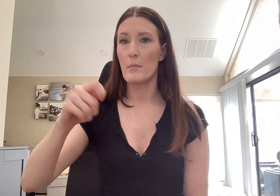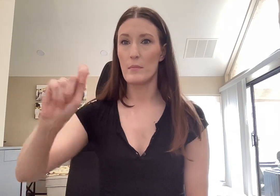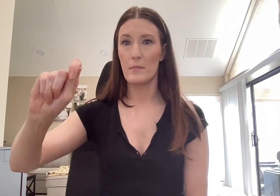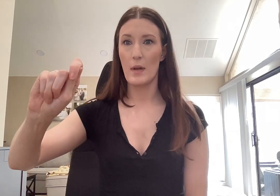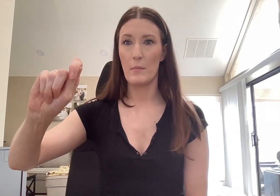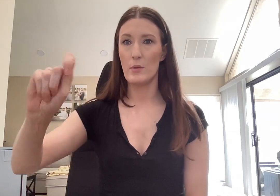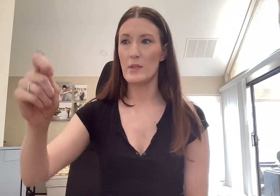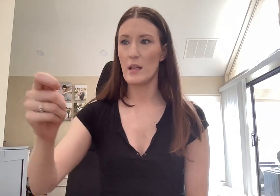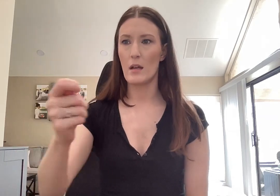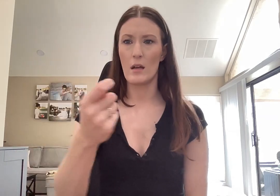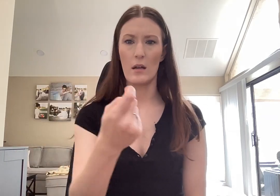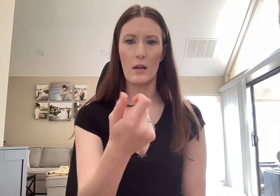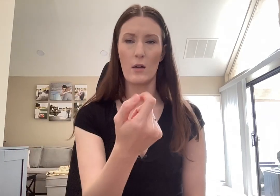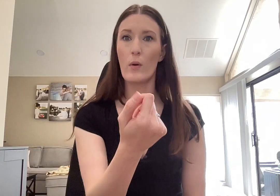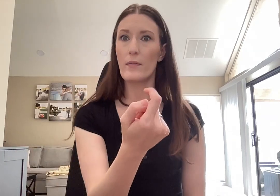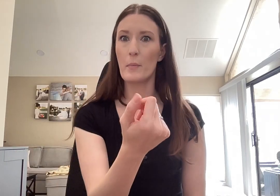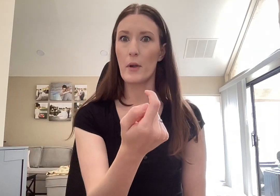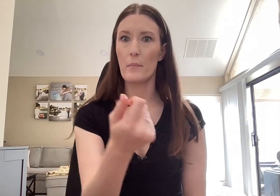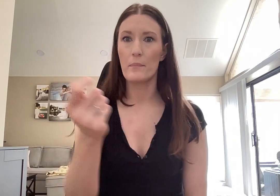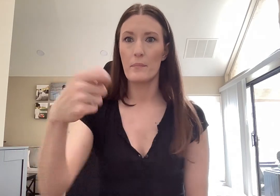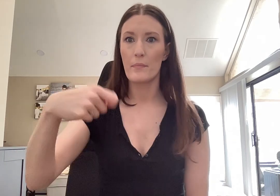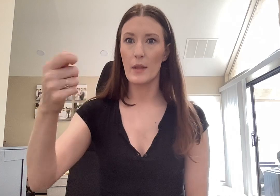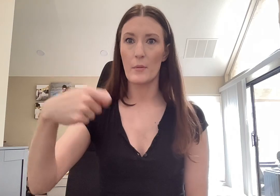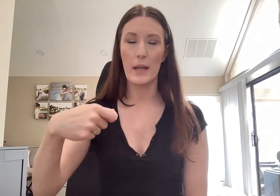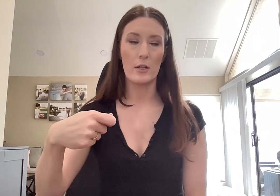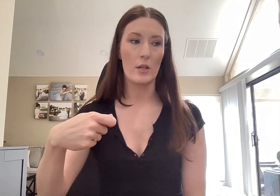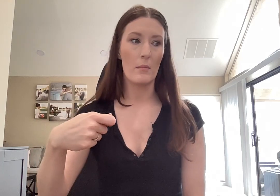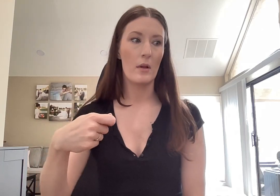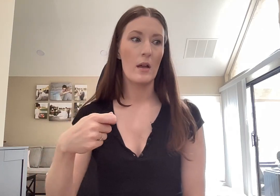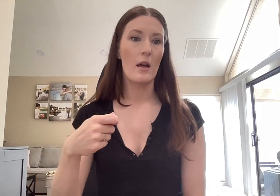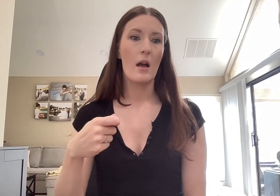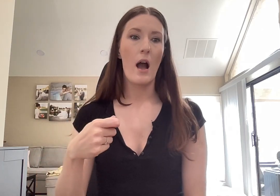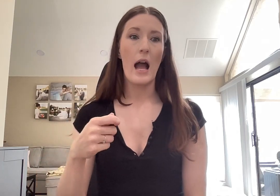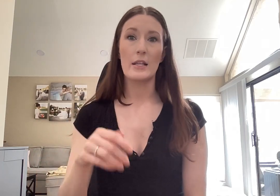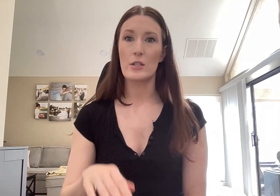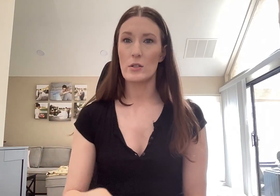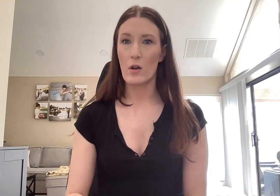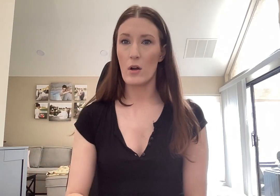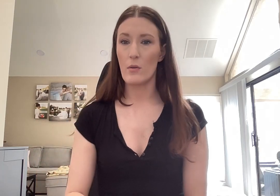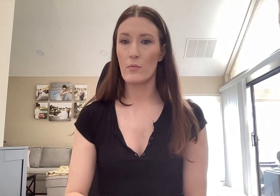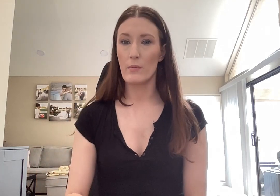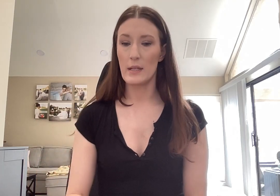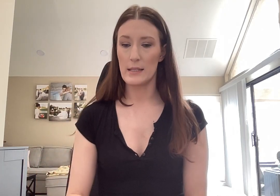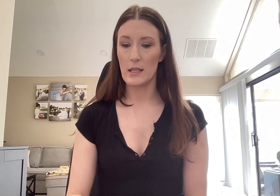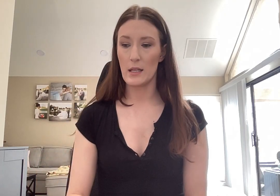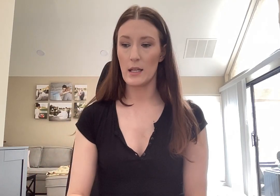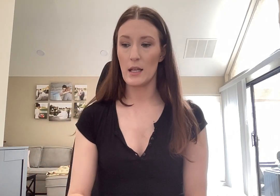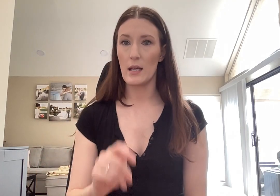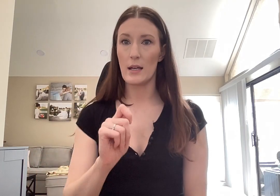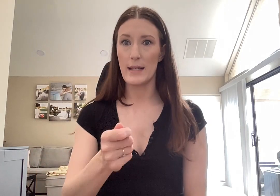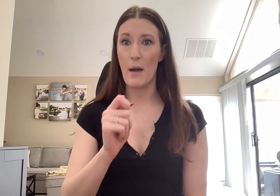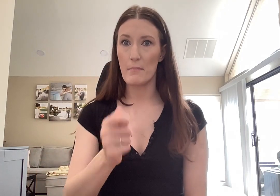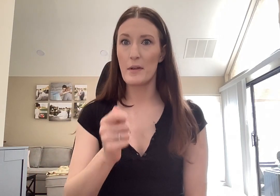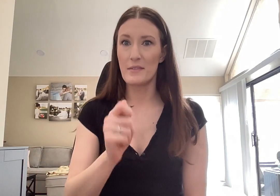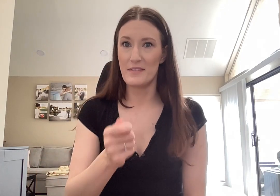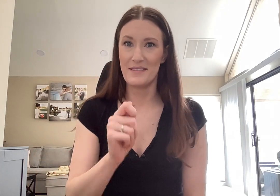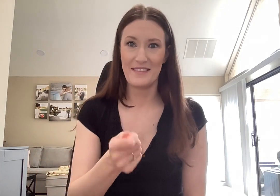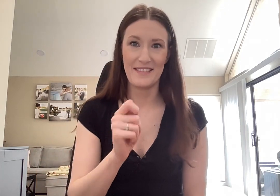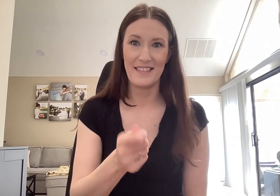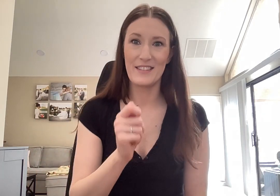I'm using a coin flipper, little bit hand shape. I saw recently tap, so